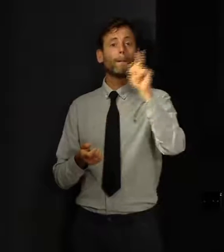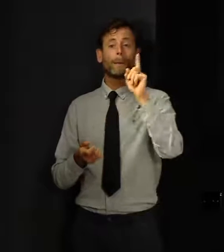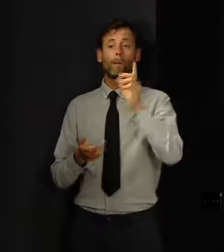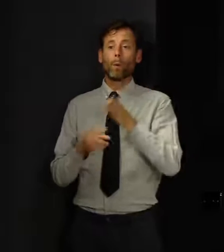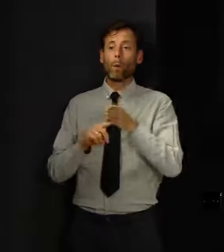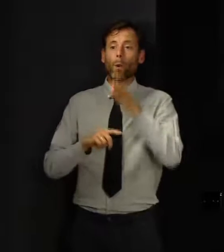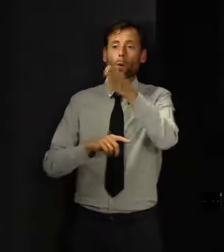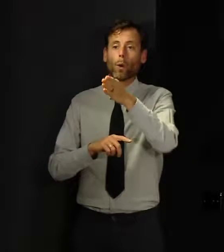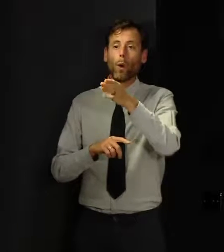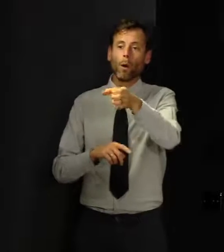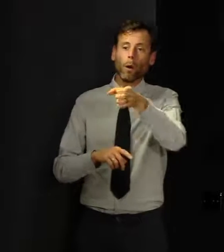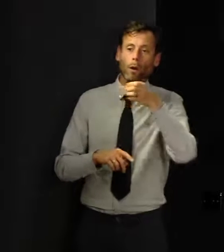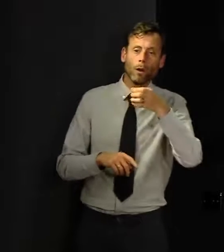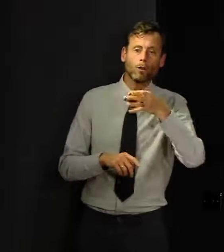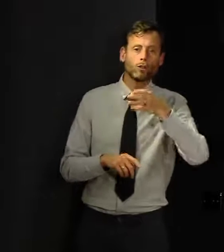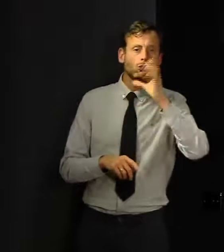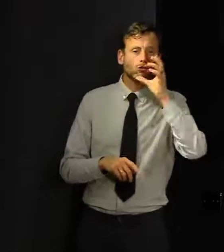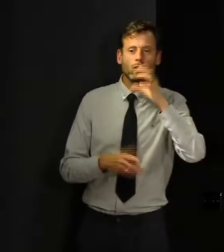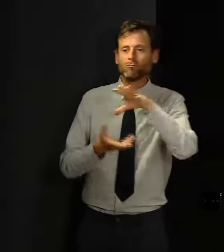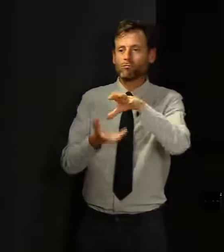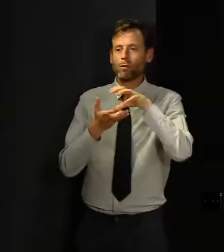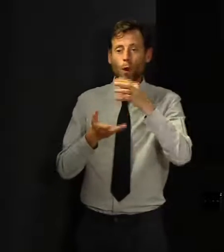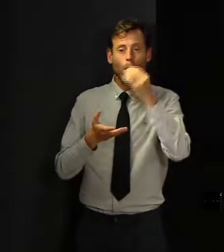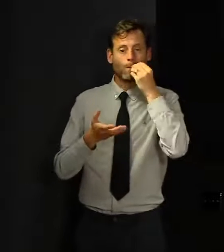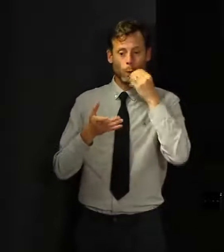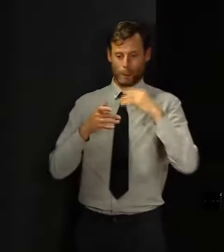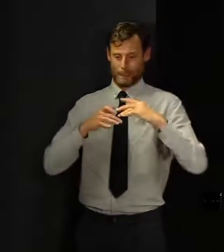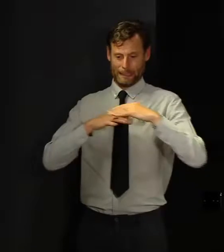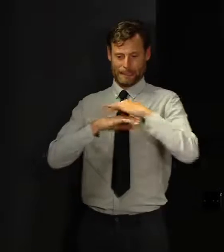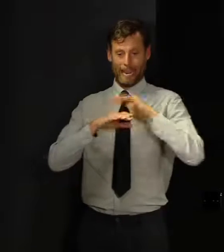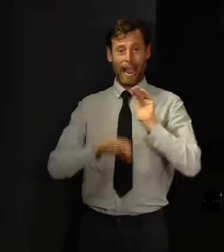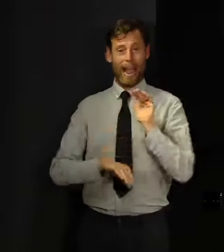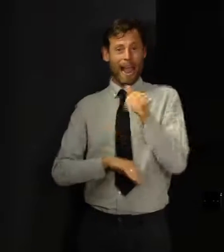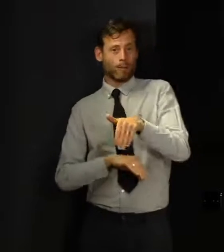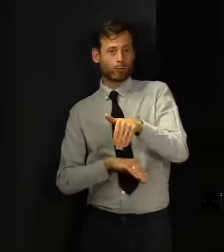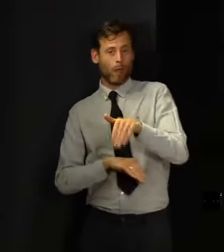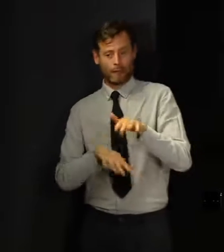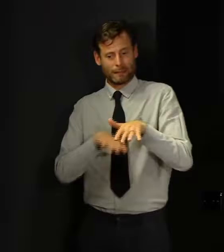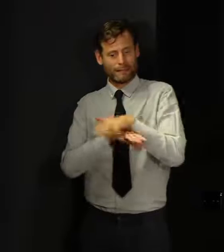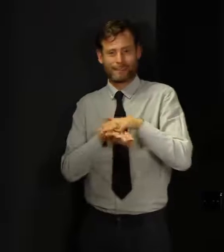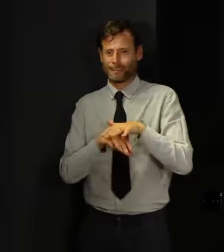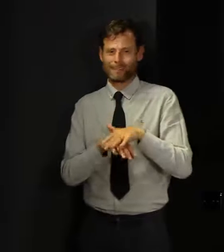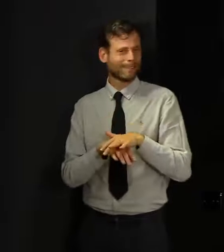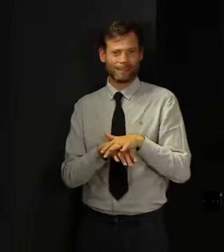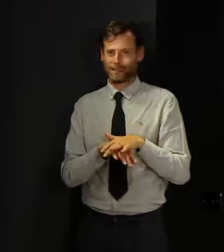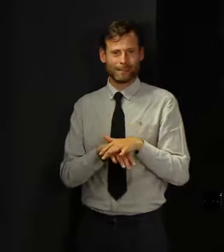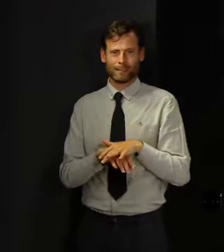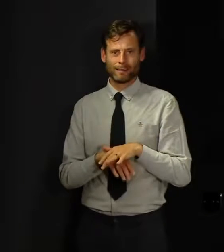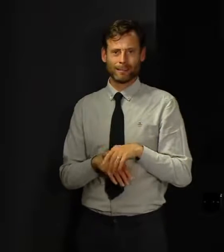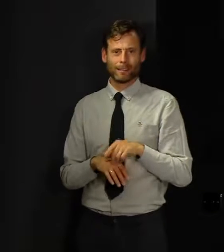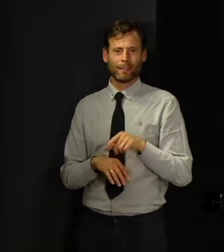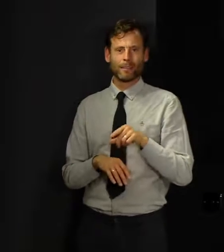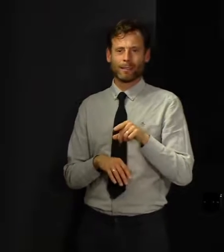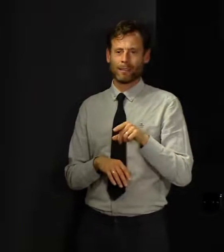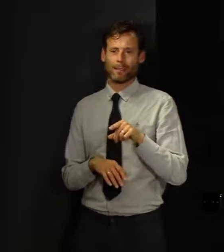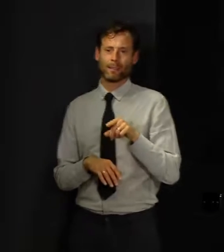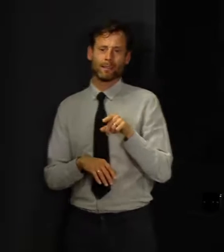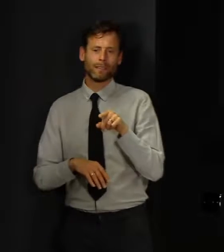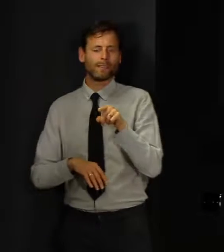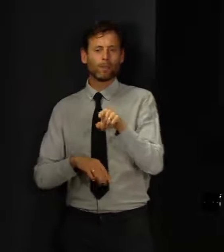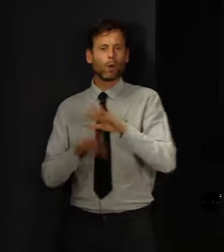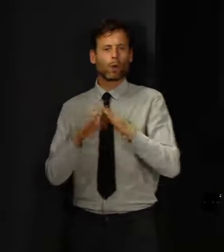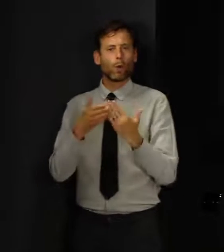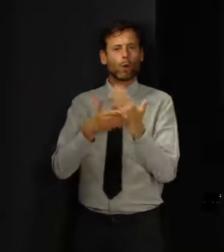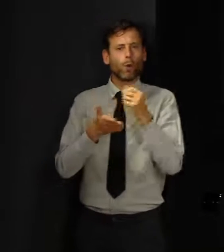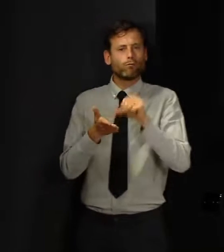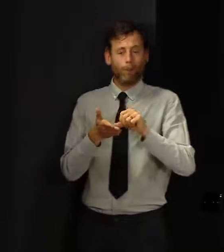those establishments or indeed any other establishments that are allowed to be open is not necessarily a new problem or a new issue. And